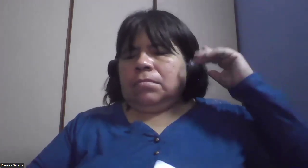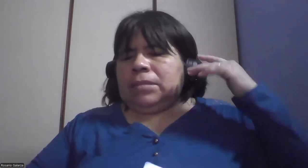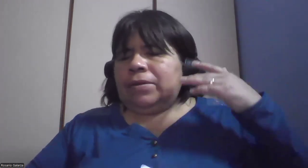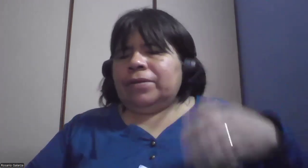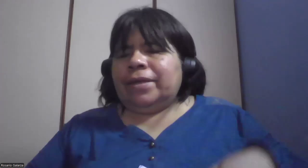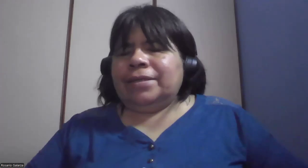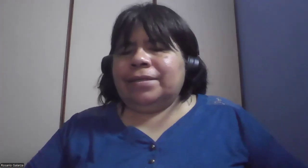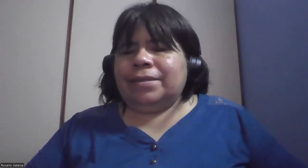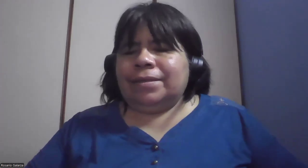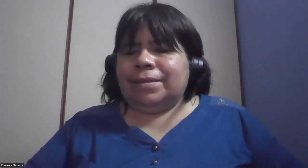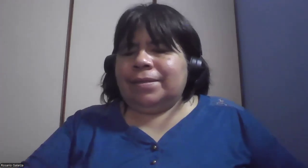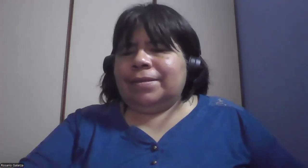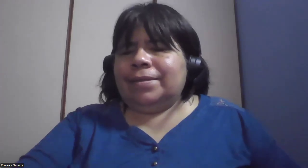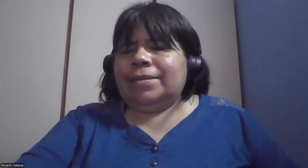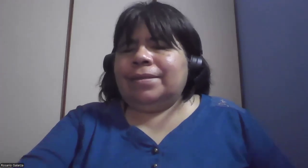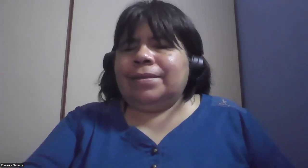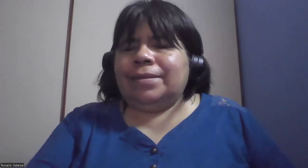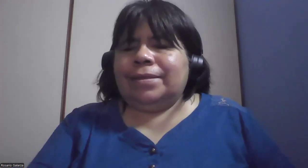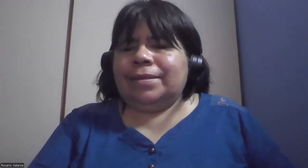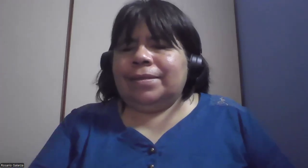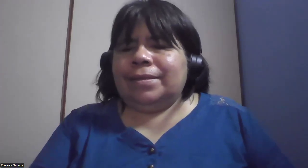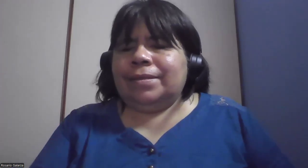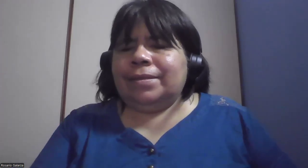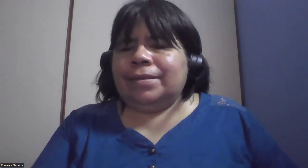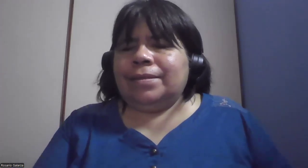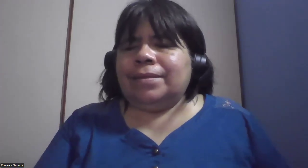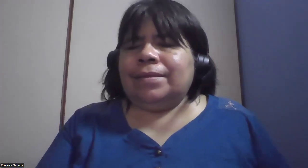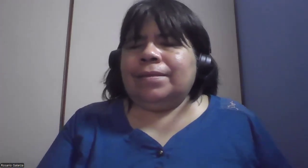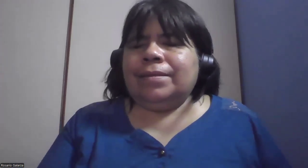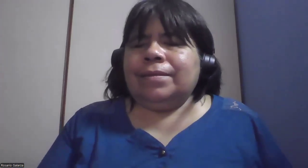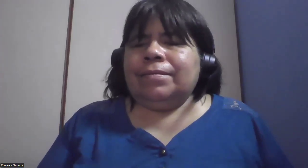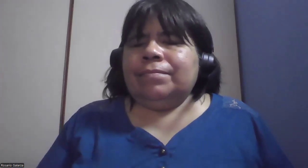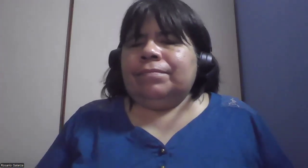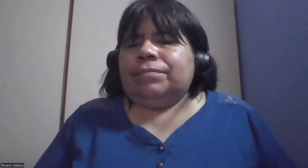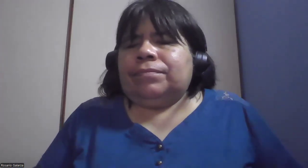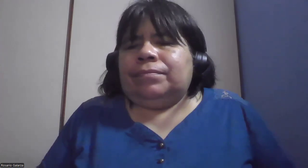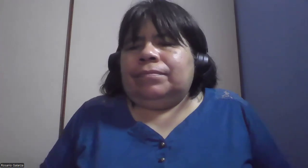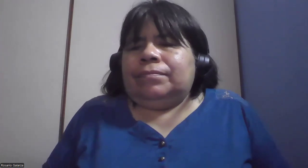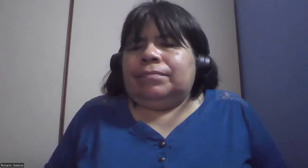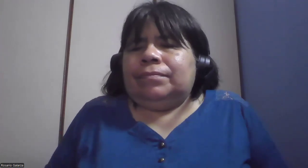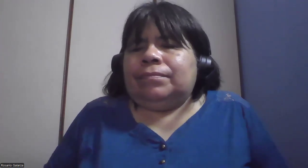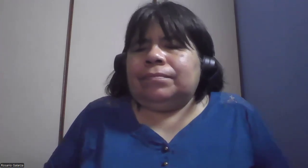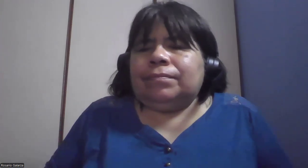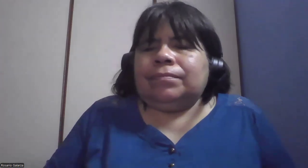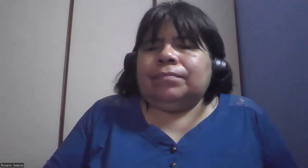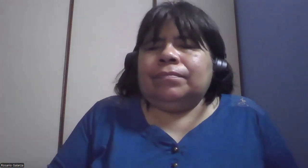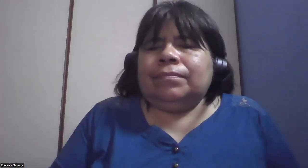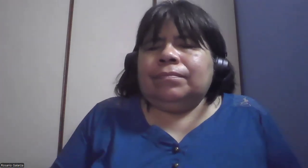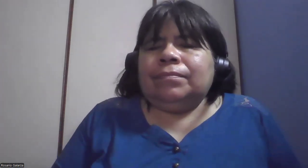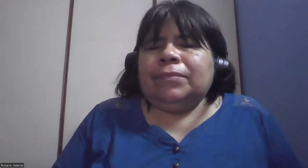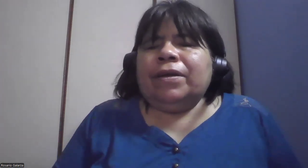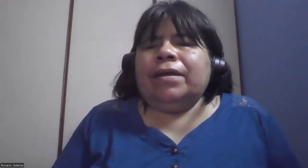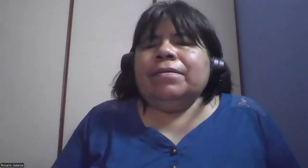Rosario, just to let you Yes. know, I'm joining my, what do you say, because I was earlier using my